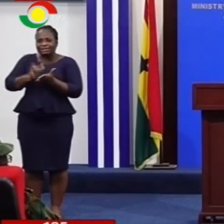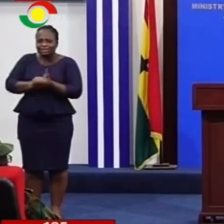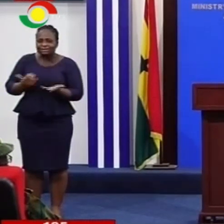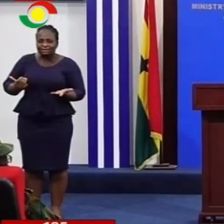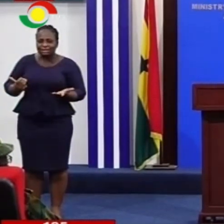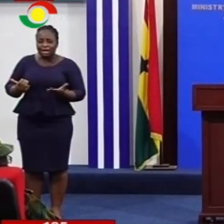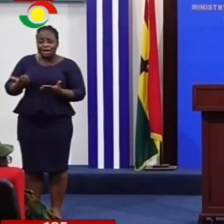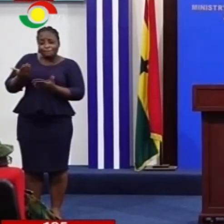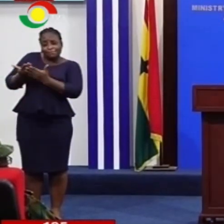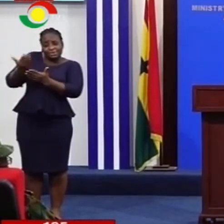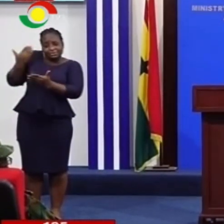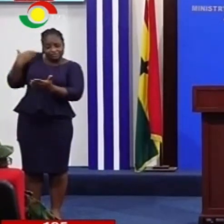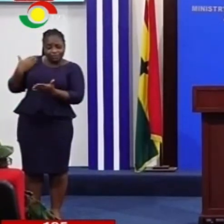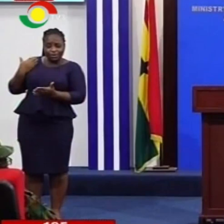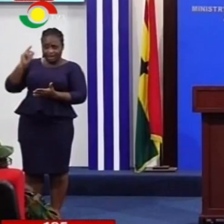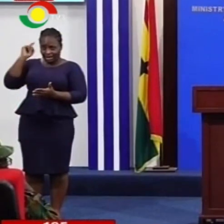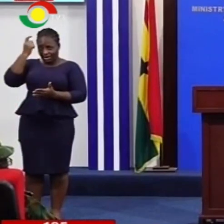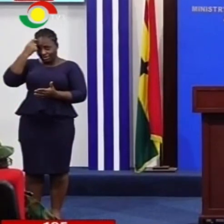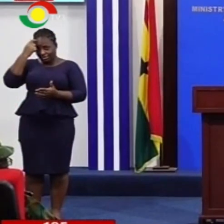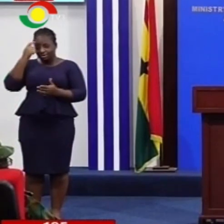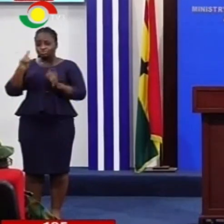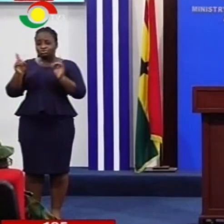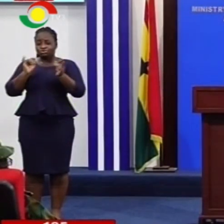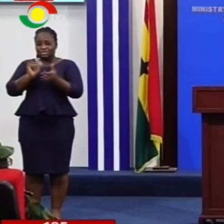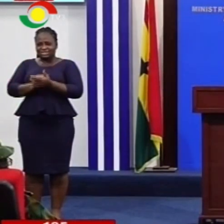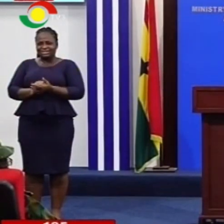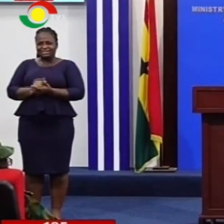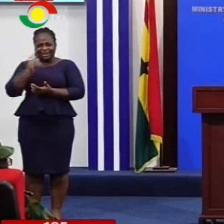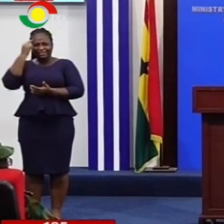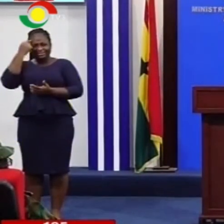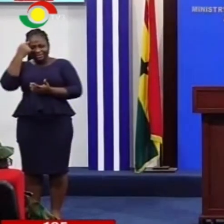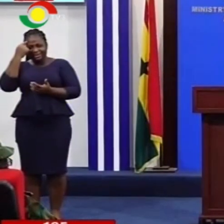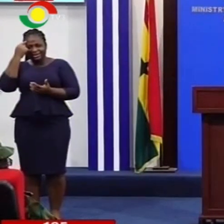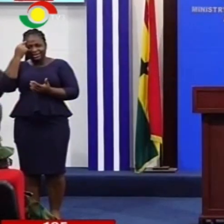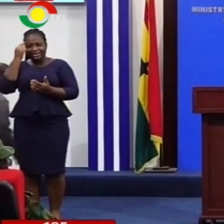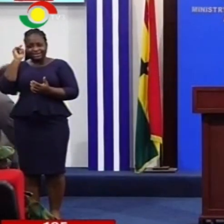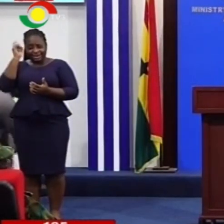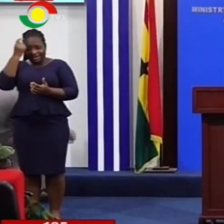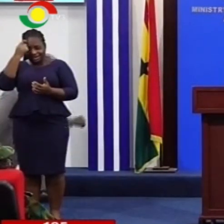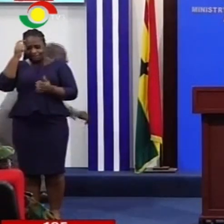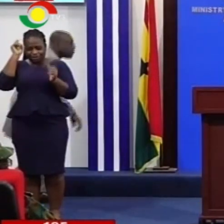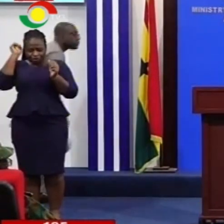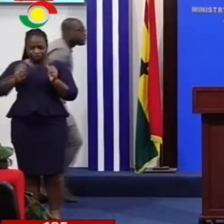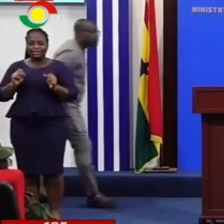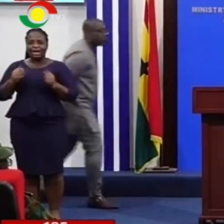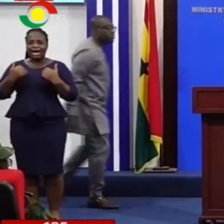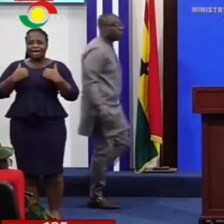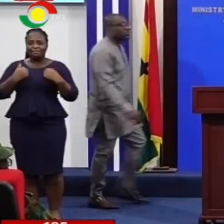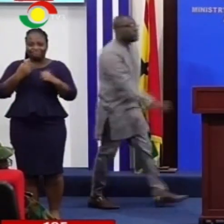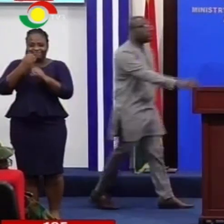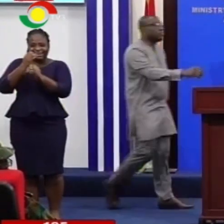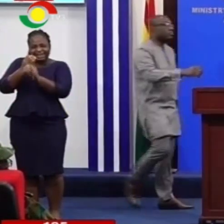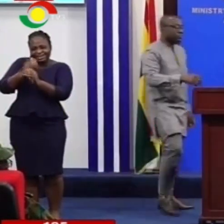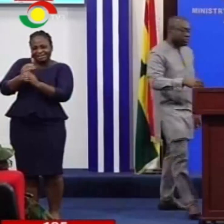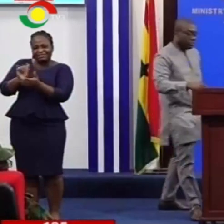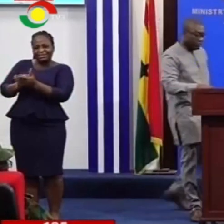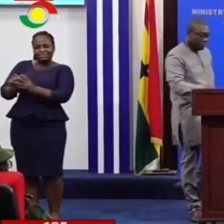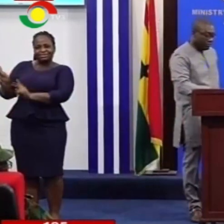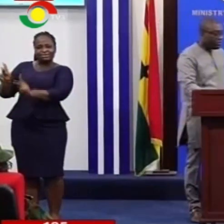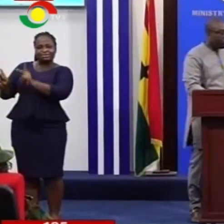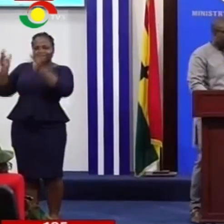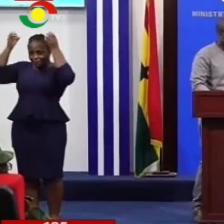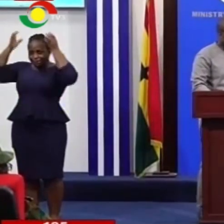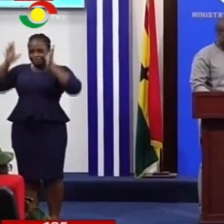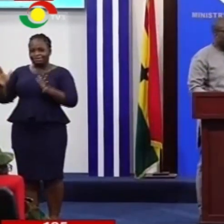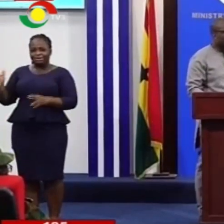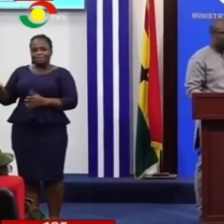a bayer, sir, she said, more BMP. I think, sir, and car or more ashes uncle and in our sound confining in answer or more factor or more